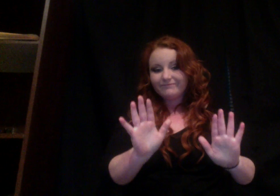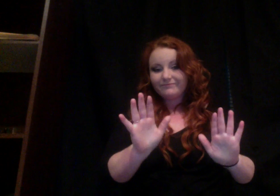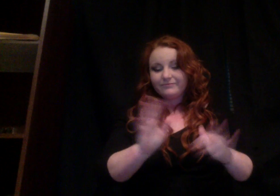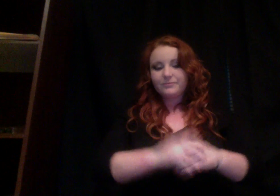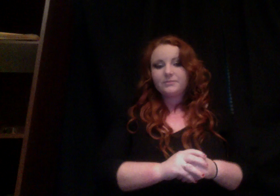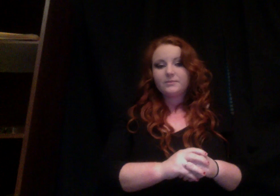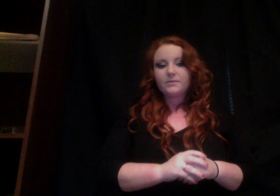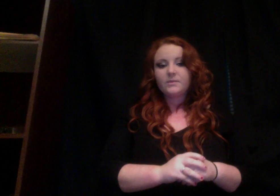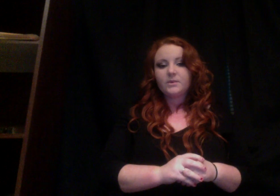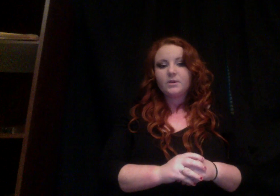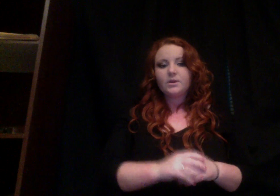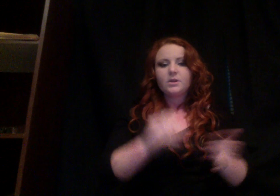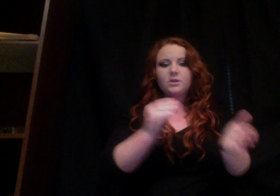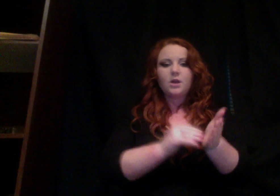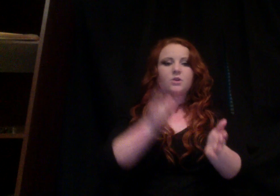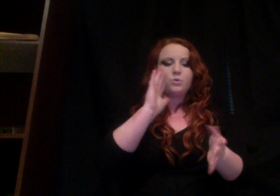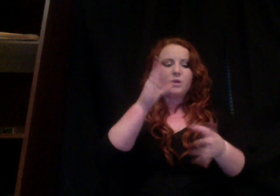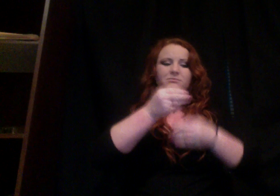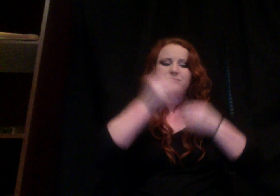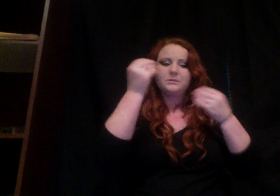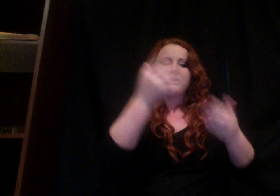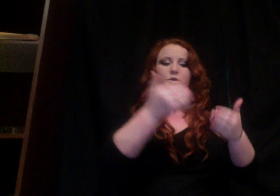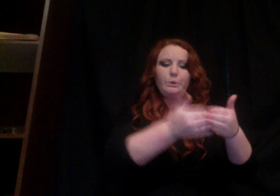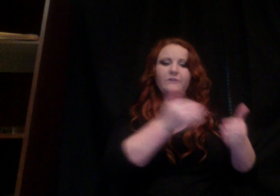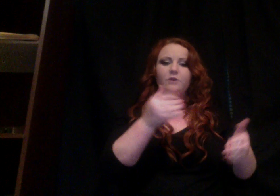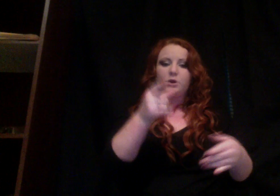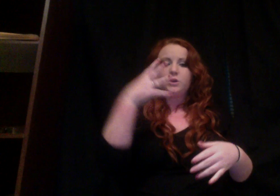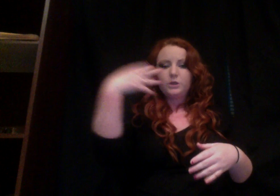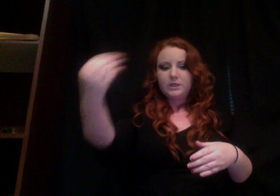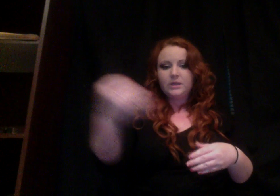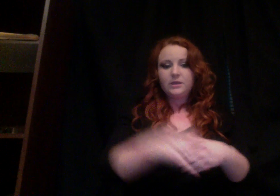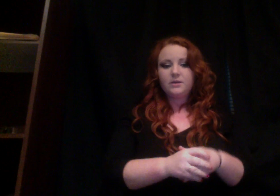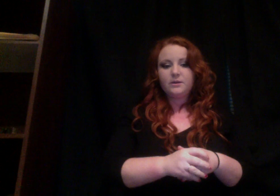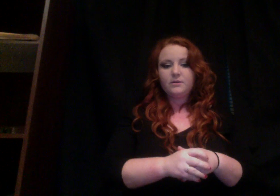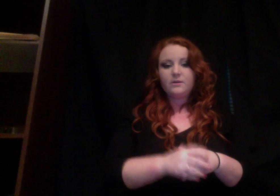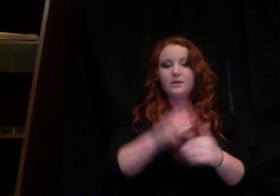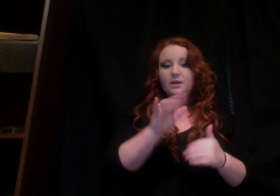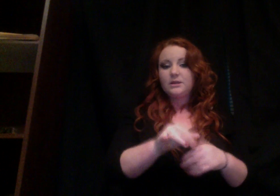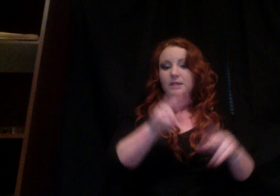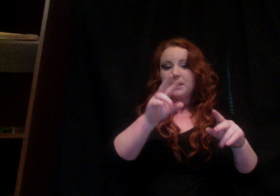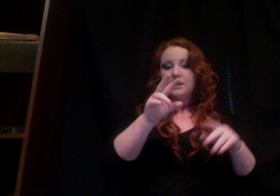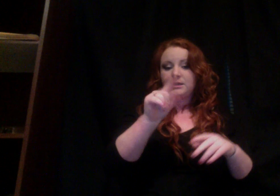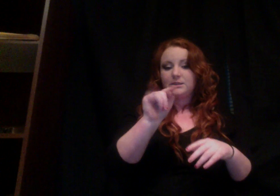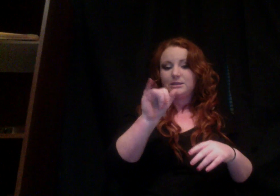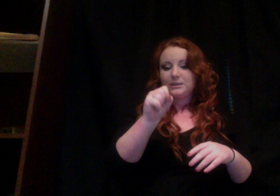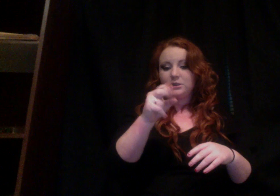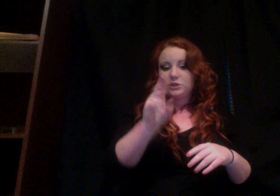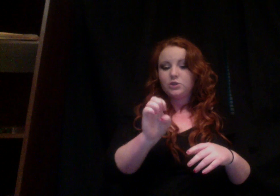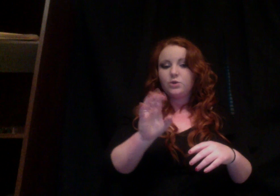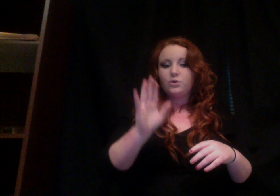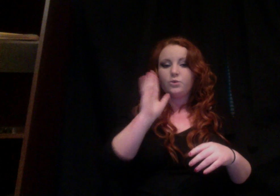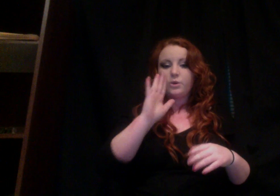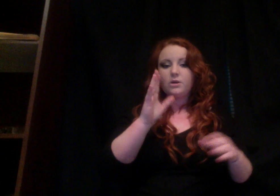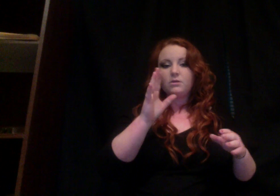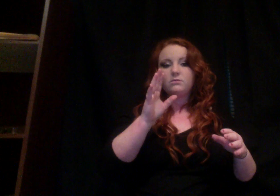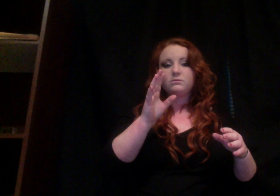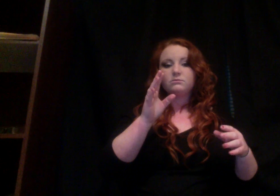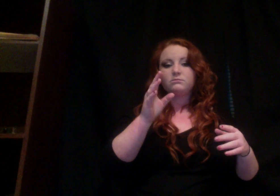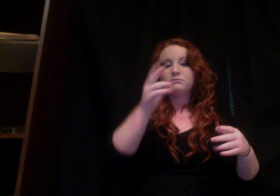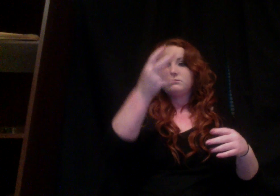that before you leave, and those pieces of tissue will be sent to a pathologist at the hospital who will give a reading on